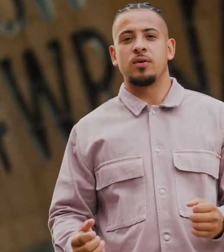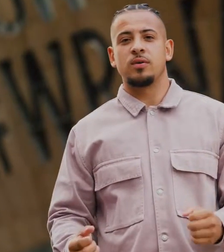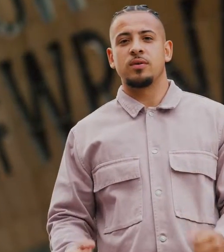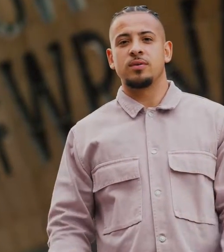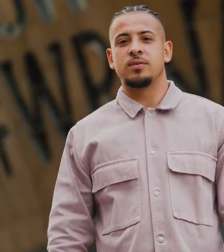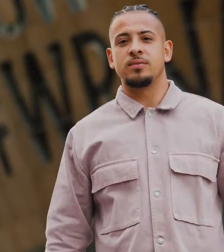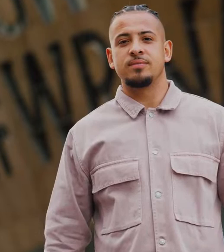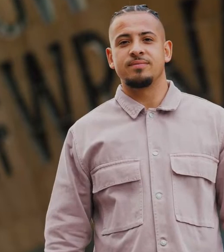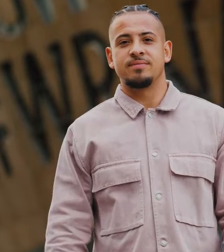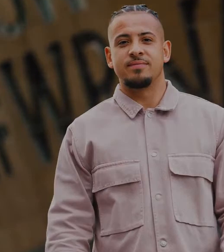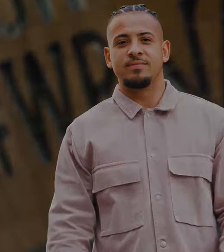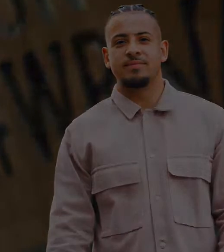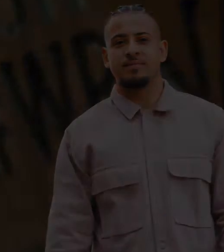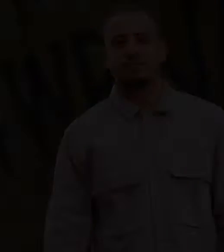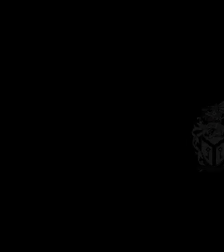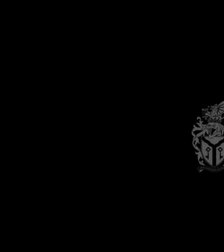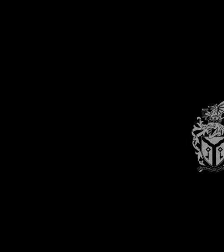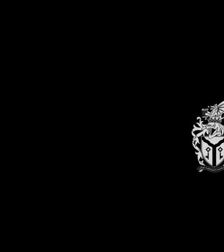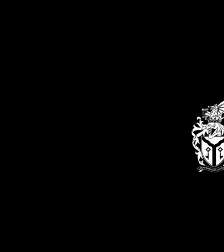graddio.